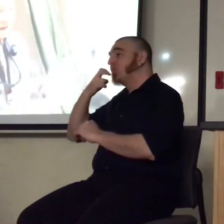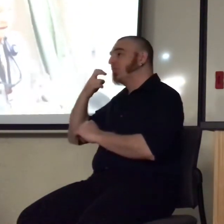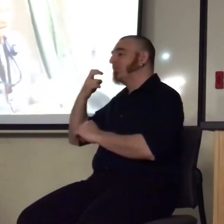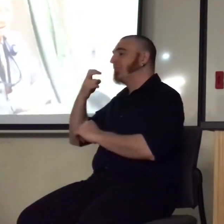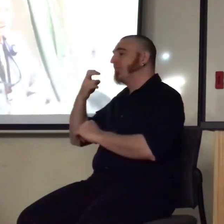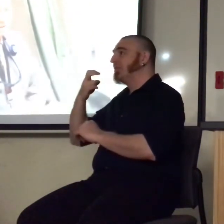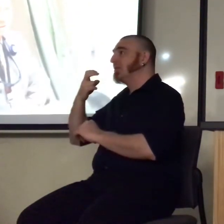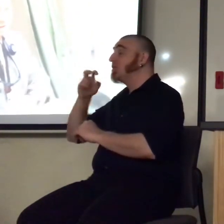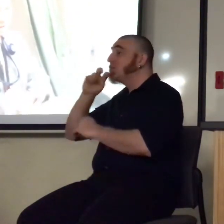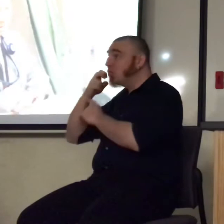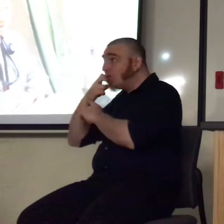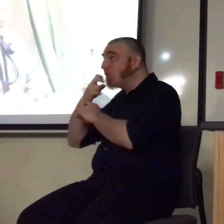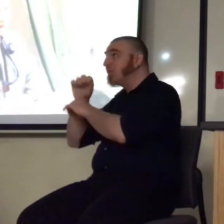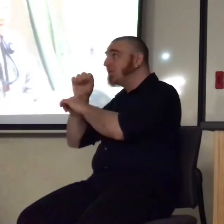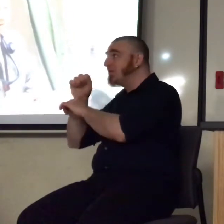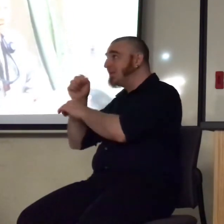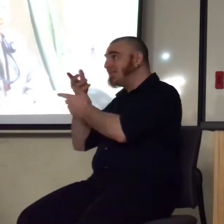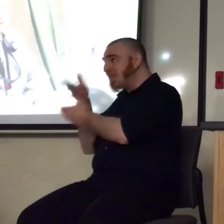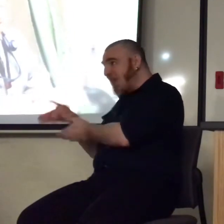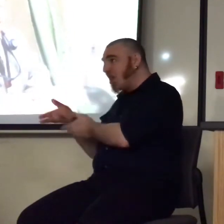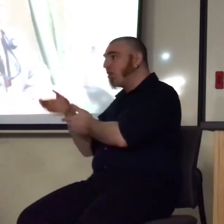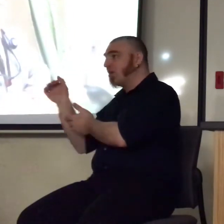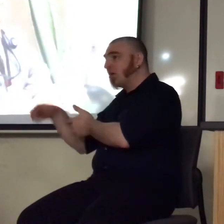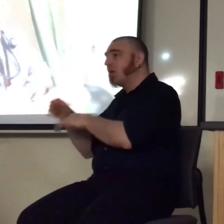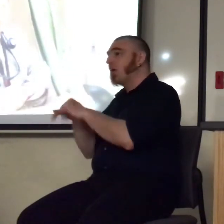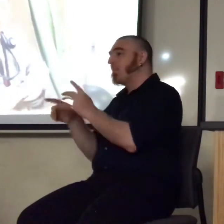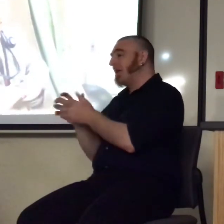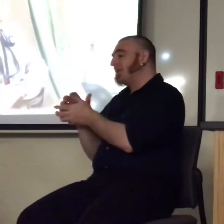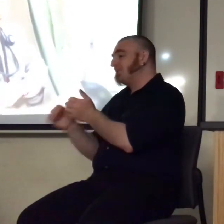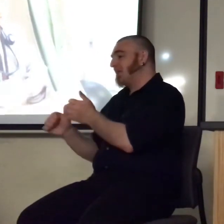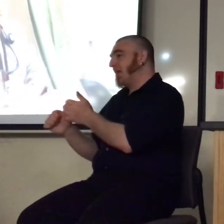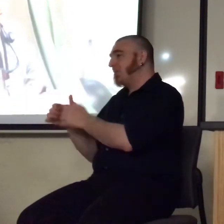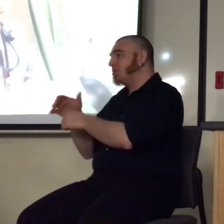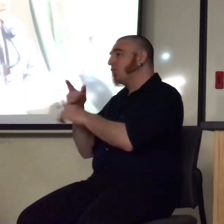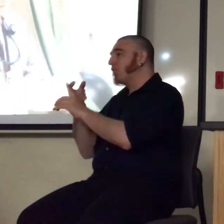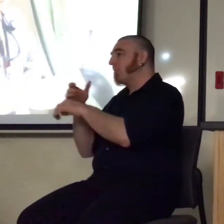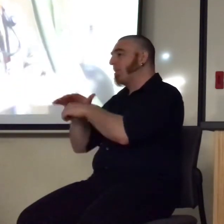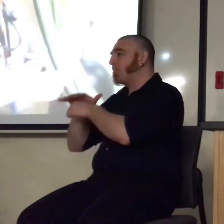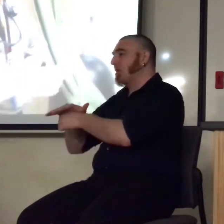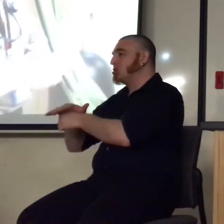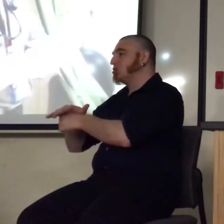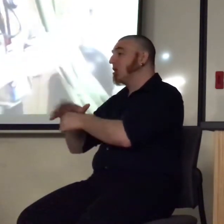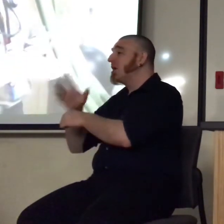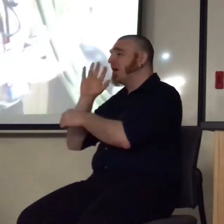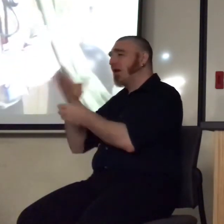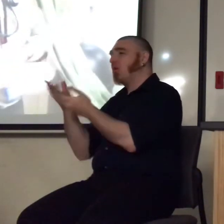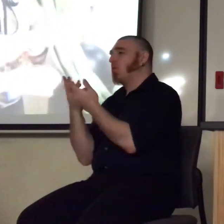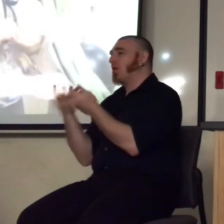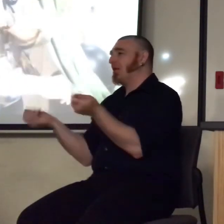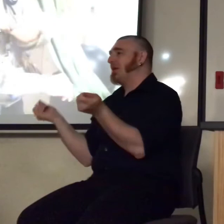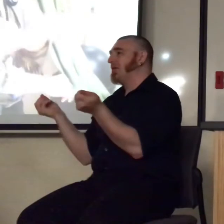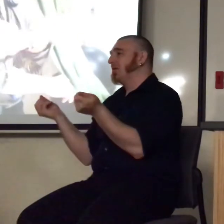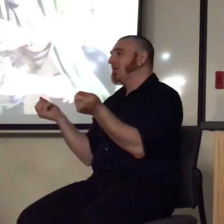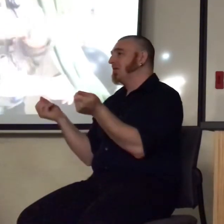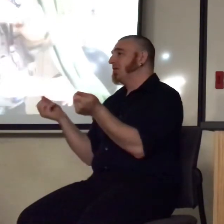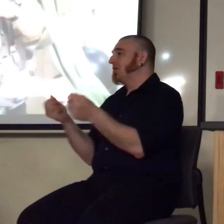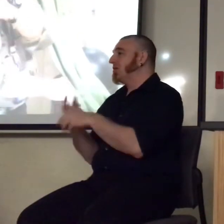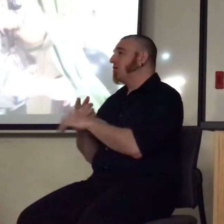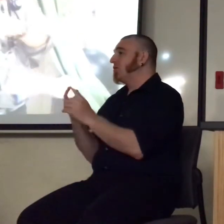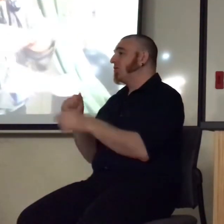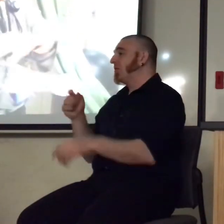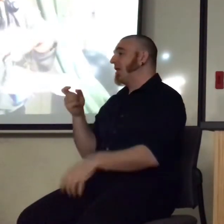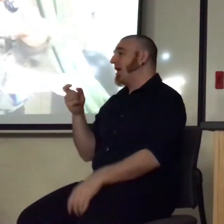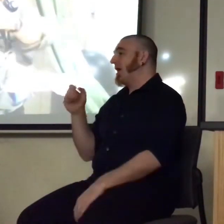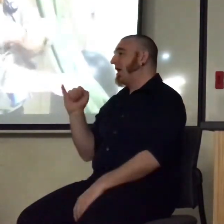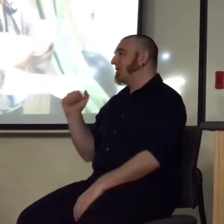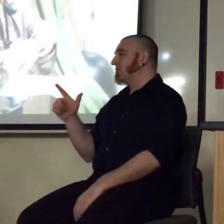is intact. It's just that it's been damaged by from the pressure. And it'll heal. And it'll heal by something called axoplasmic